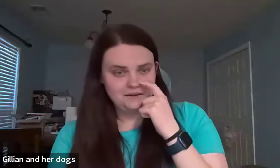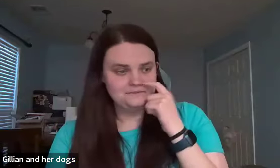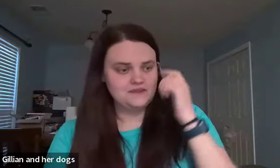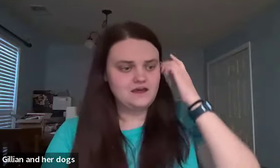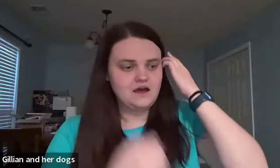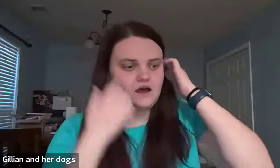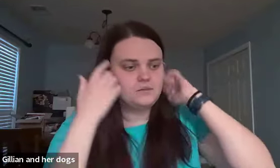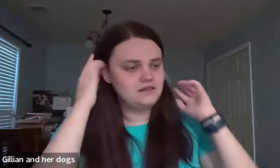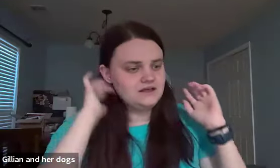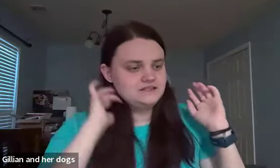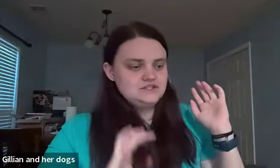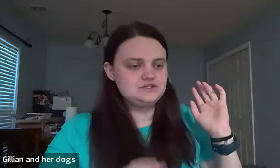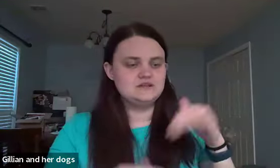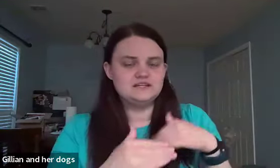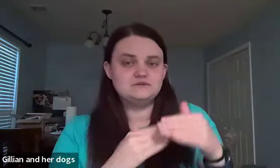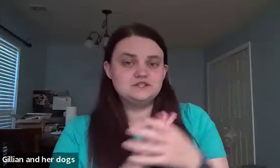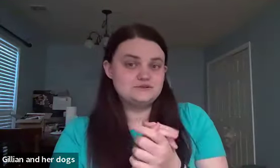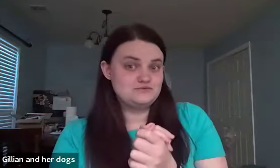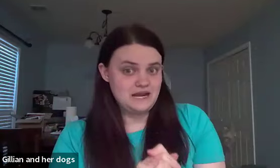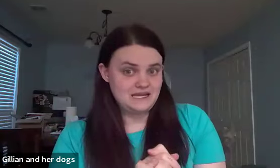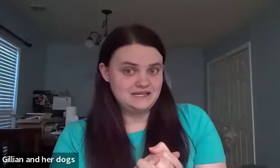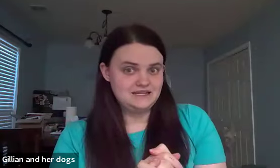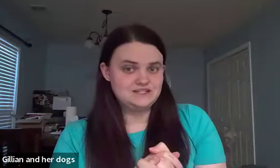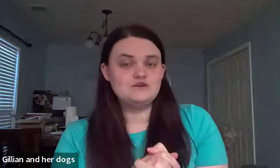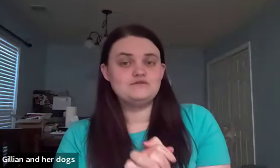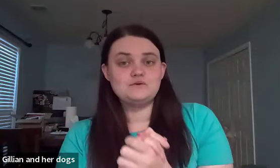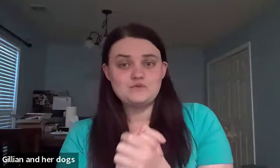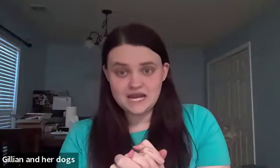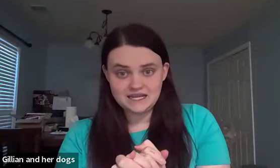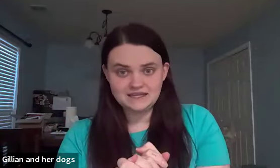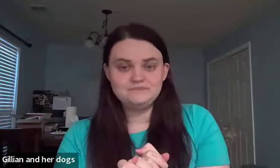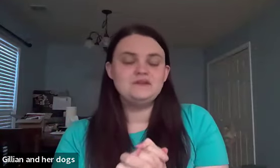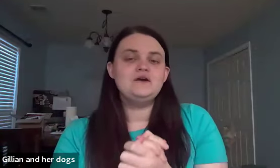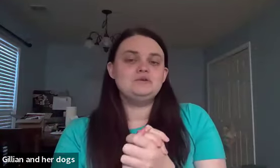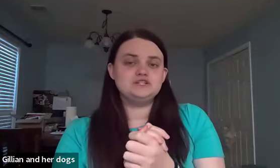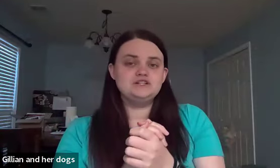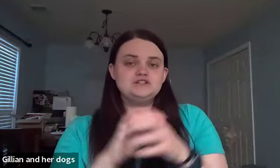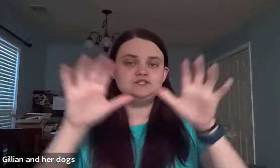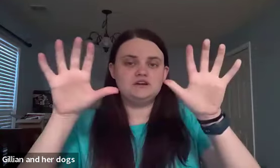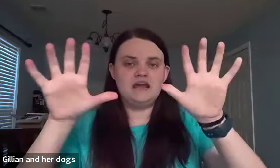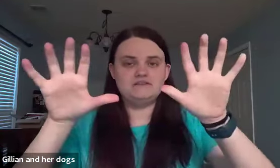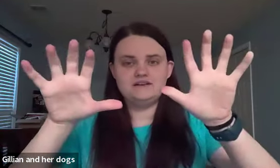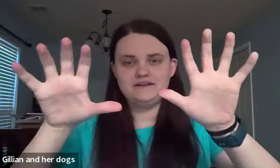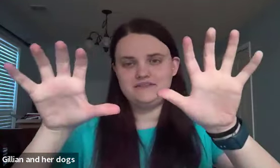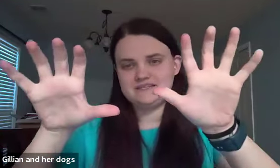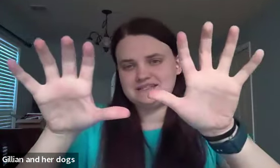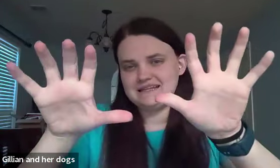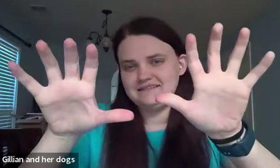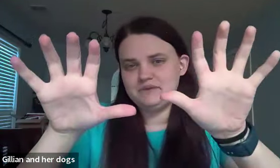Now, let's do the next one we're going to do is rain. And so for rain, what you're going to do is you're going to have kind of like these slightly